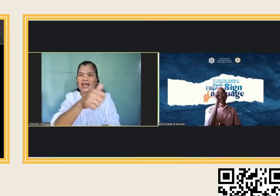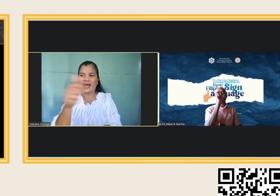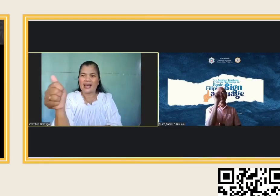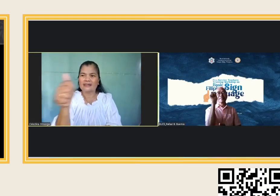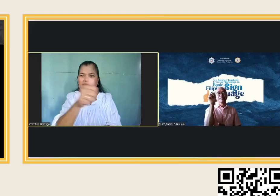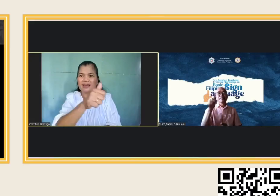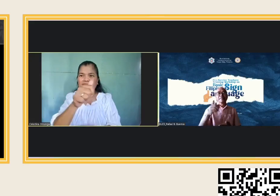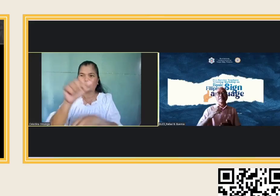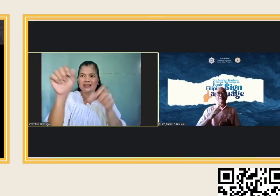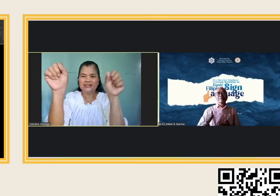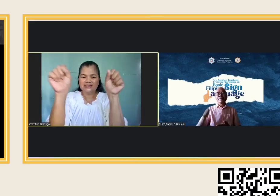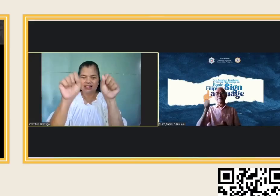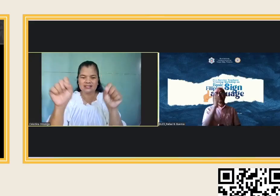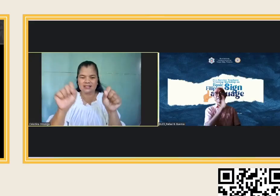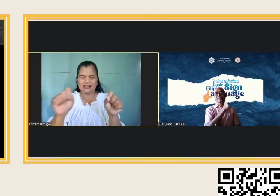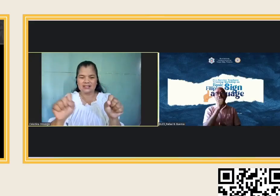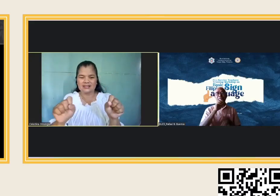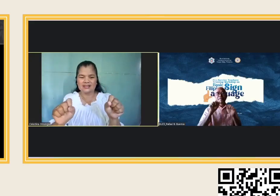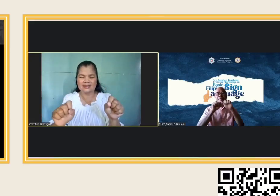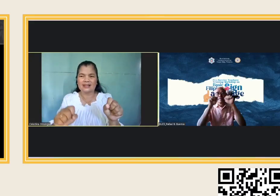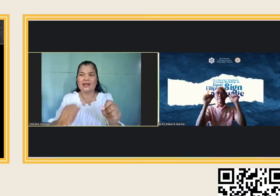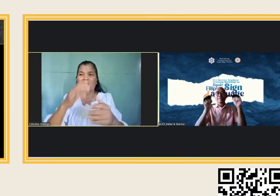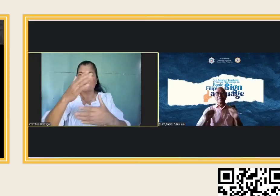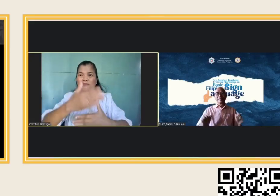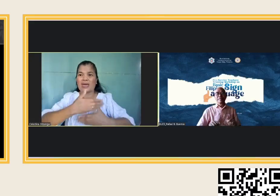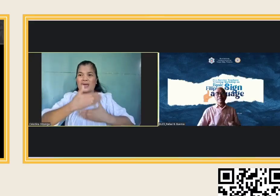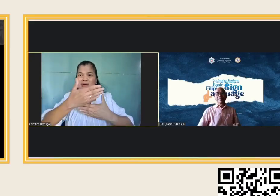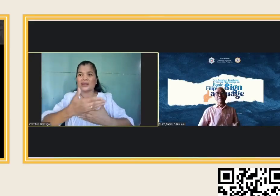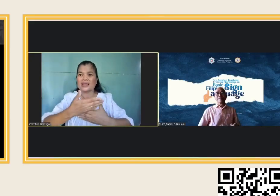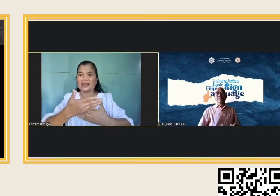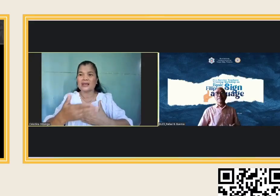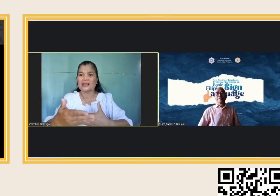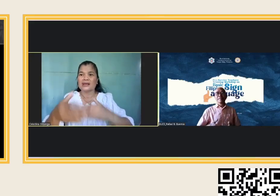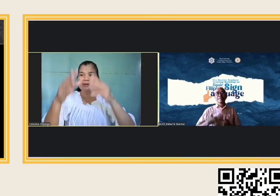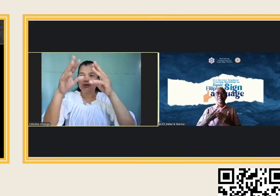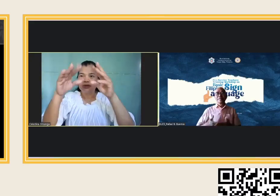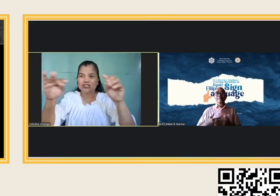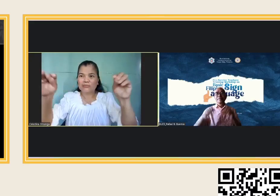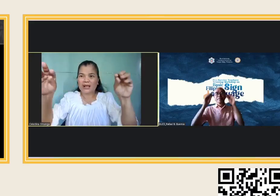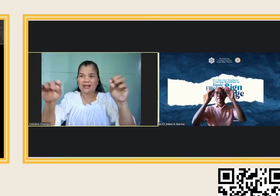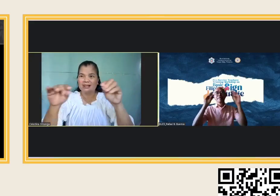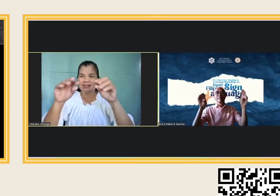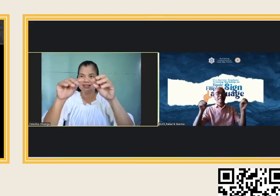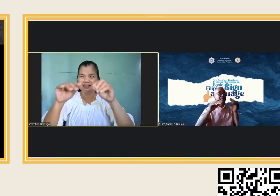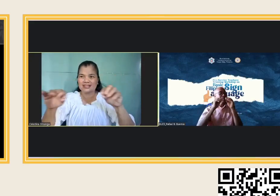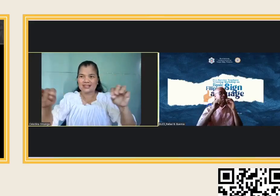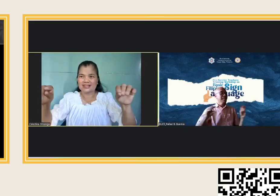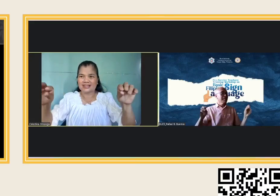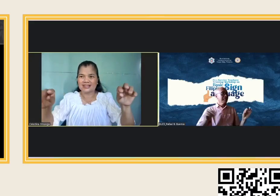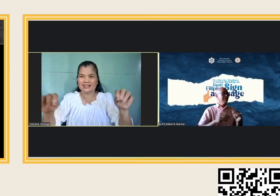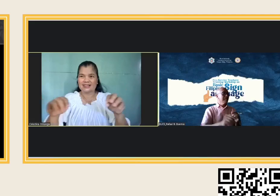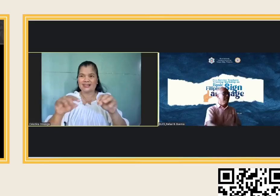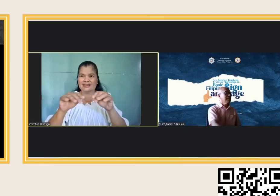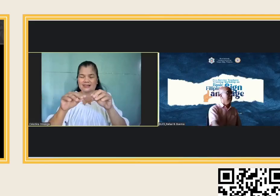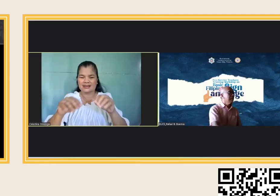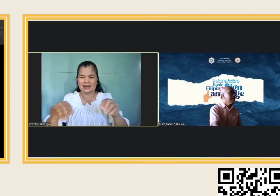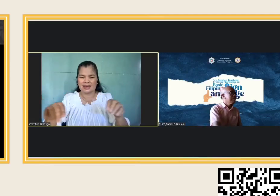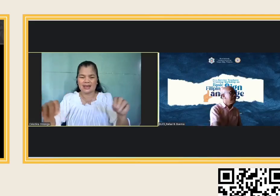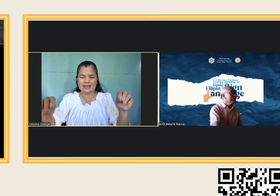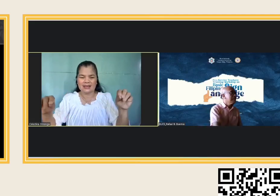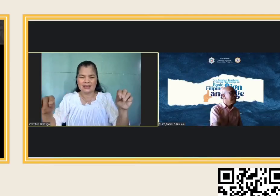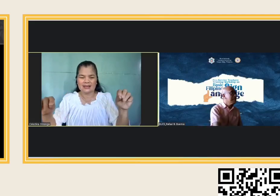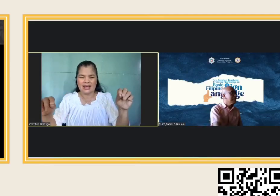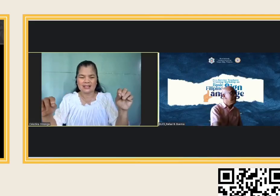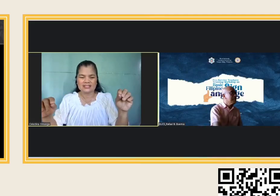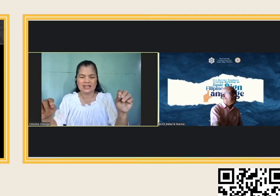Next, Advent season. Merry Christmas.